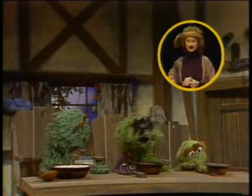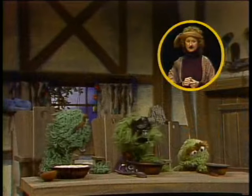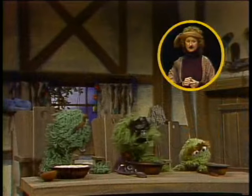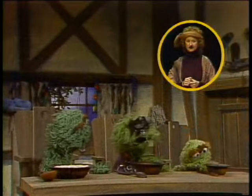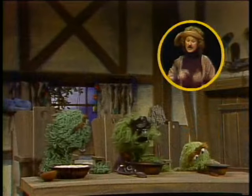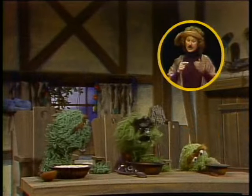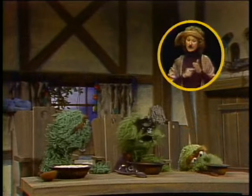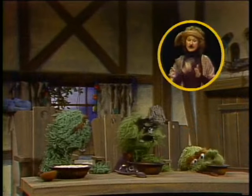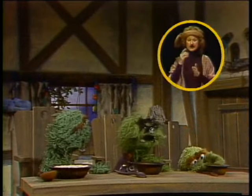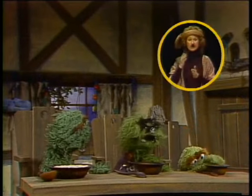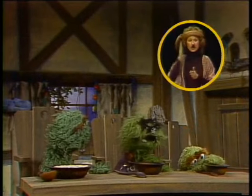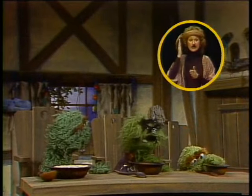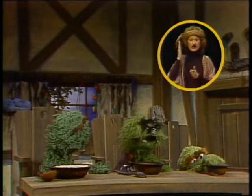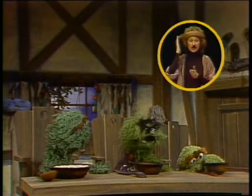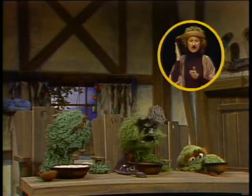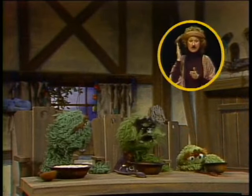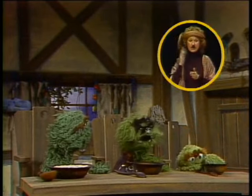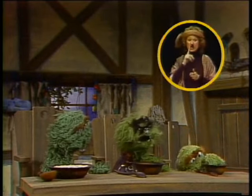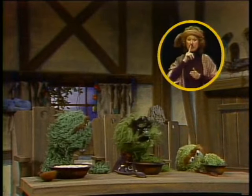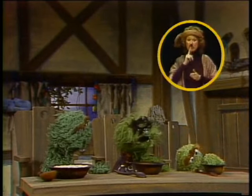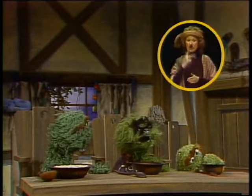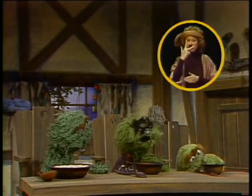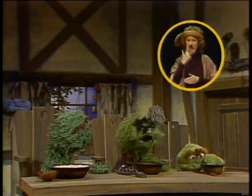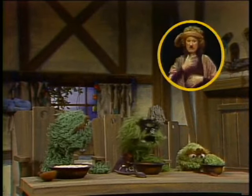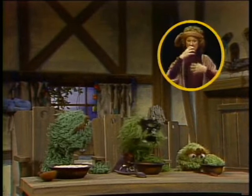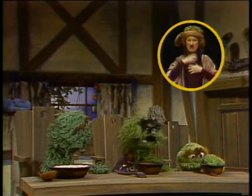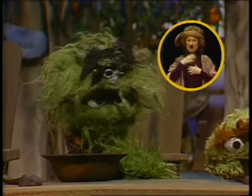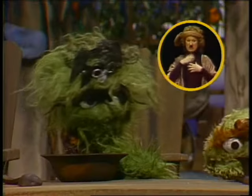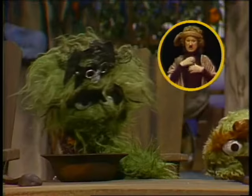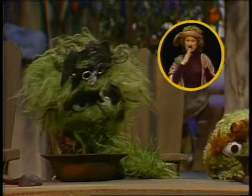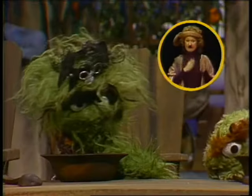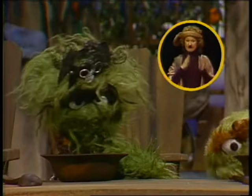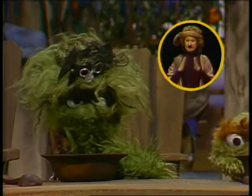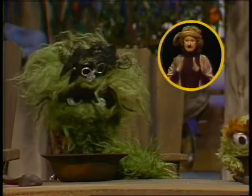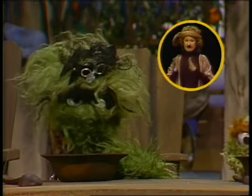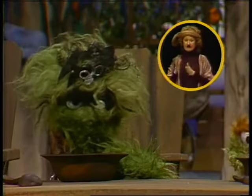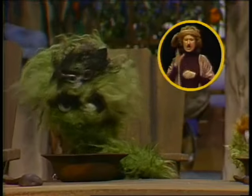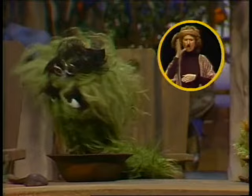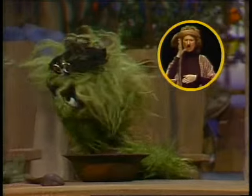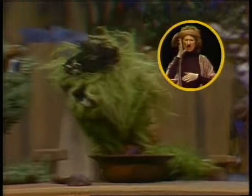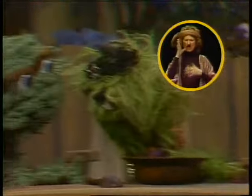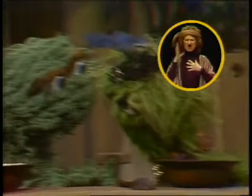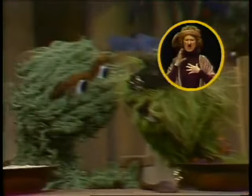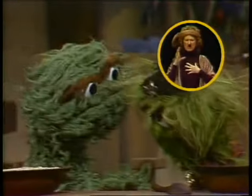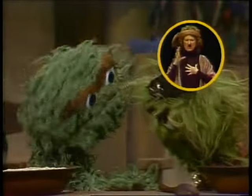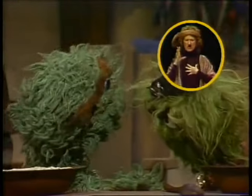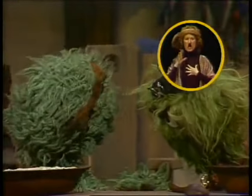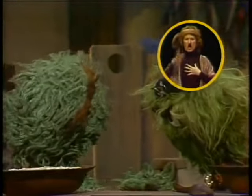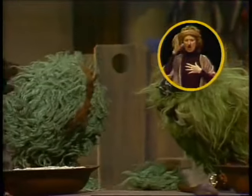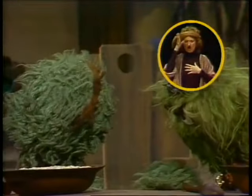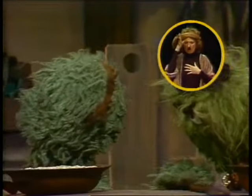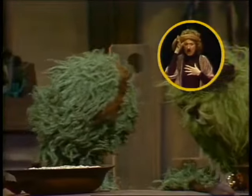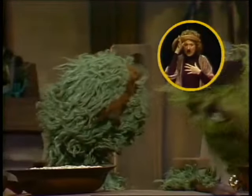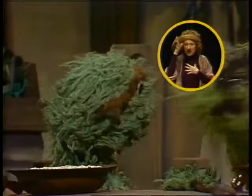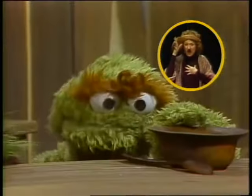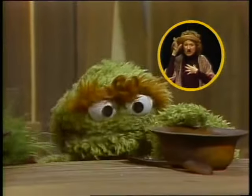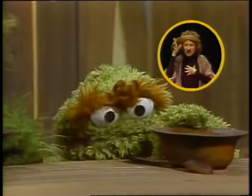Once upon a time, there were three grouches, Mama Grouch, Papa Grouch, and